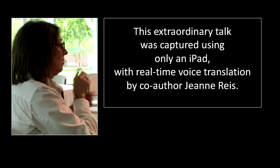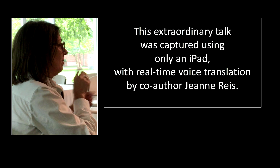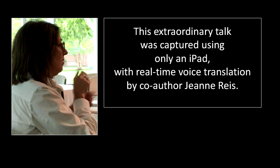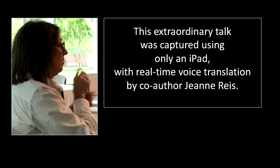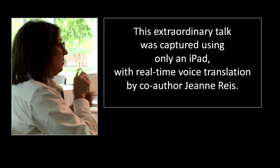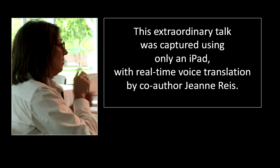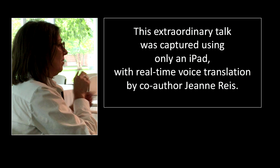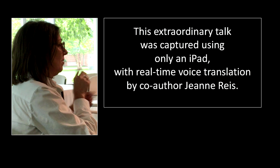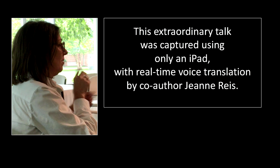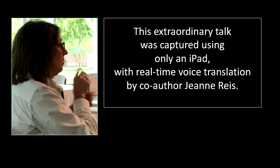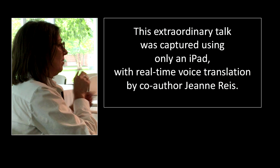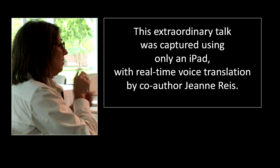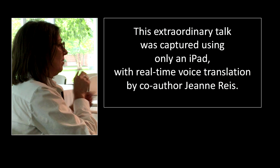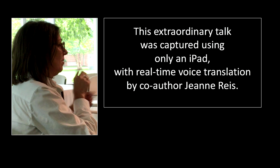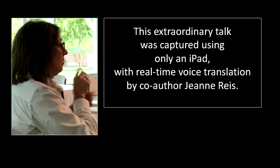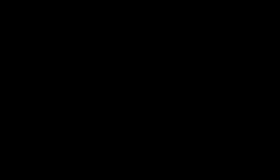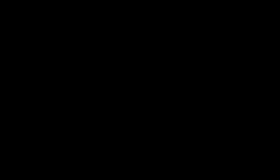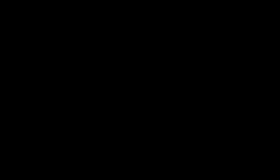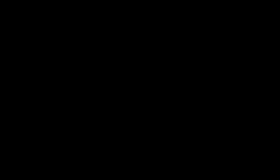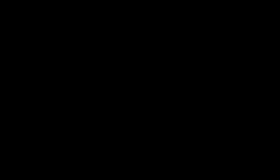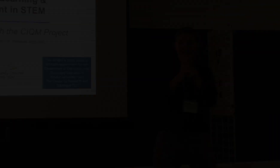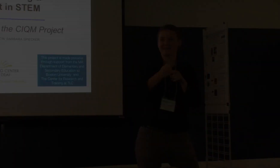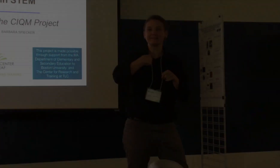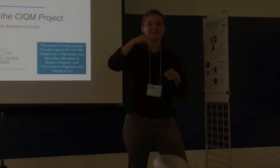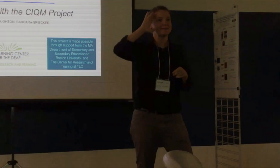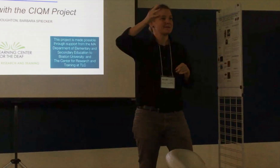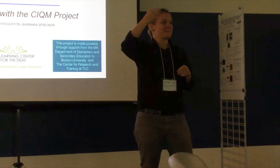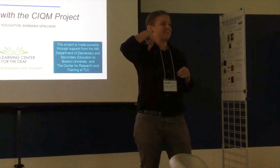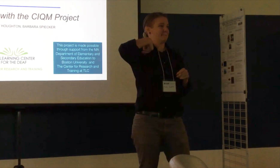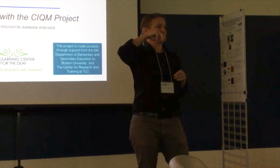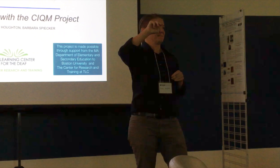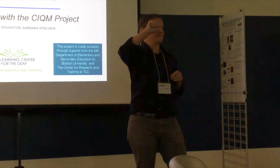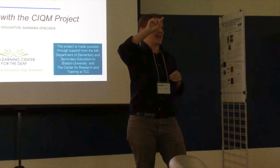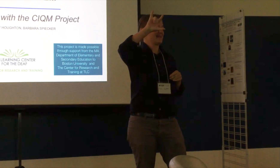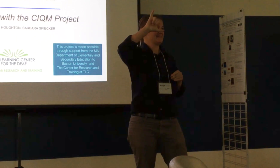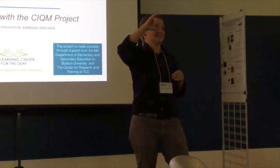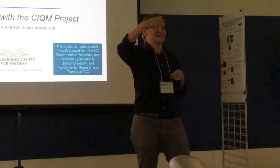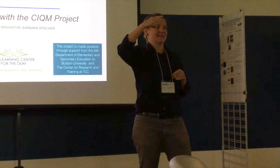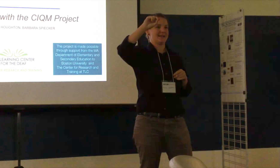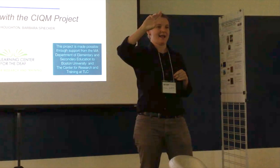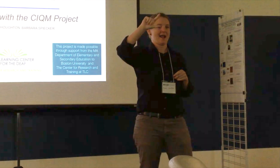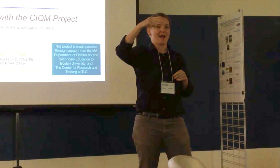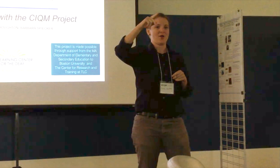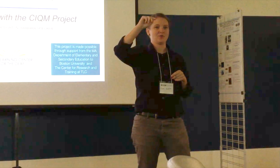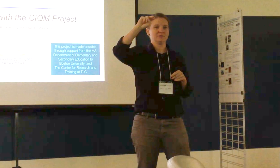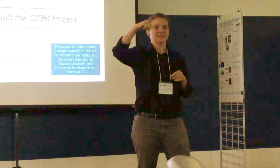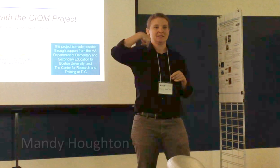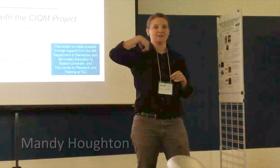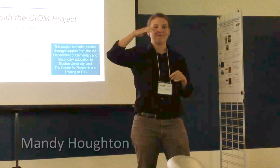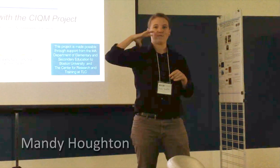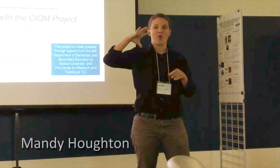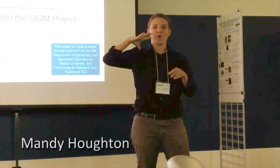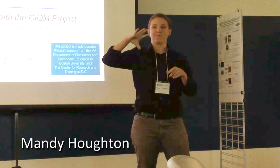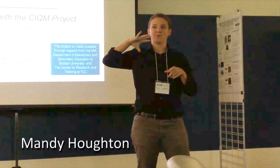Hello, everyone. Hello. Lighting is important in my world, so I want to make sure you can see me. I'm Mandy